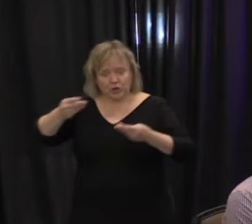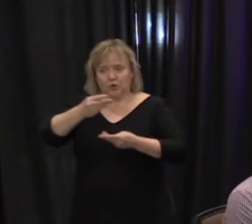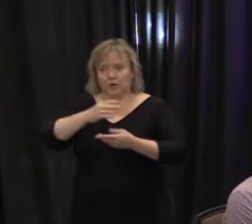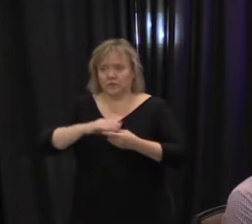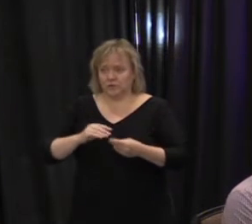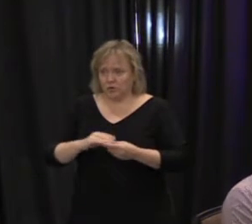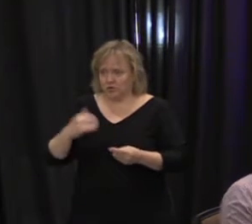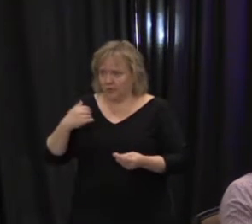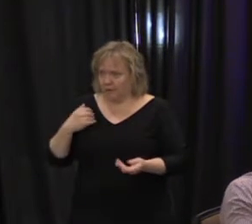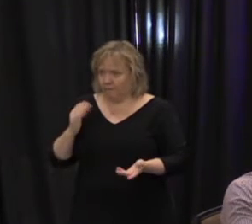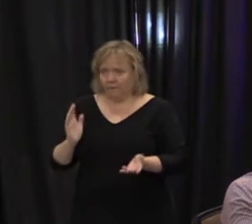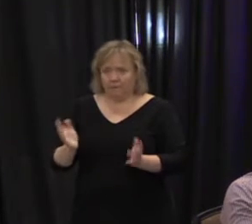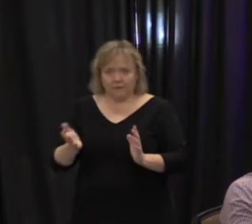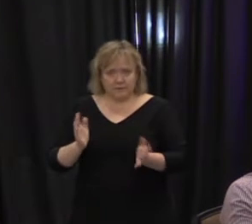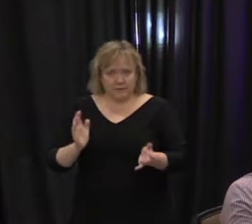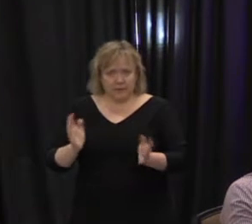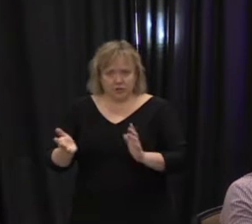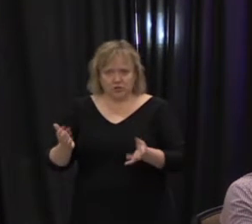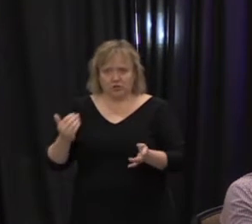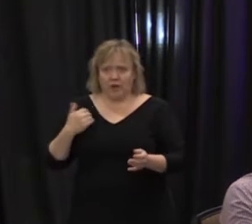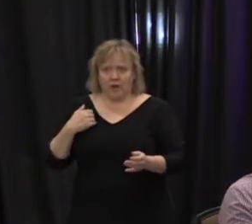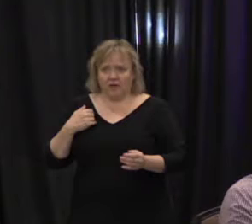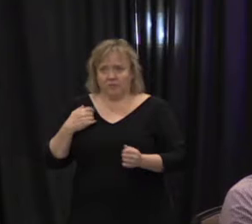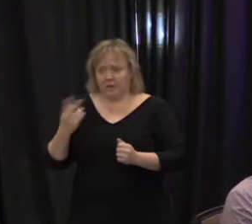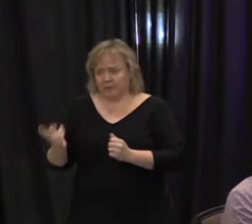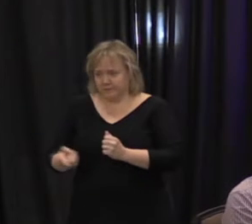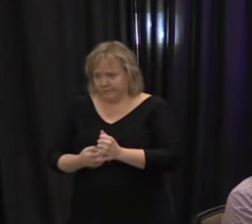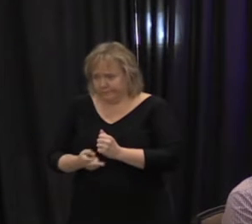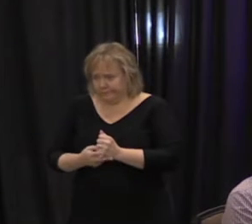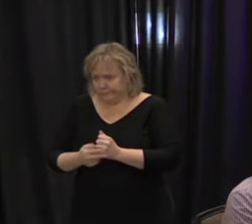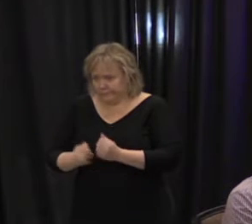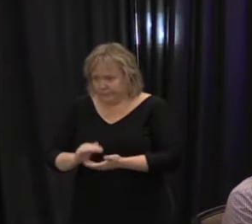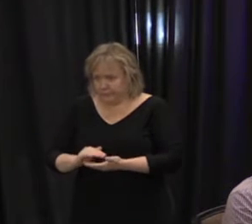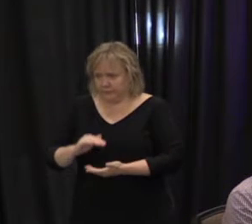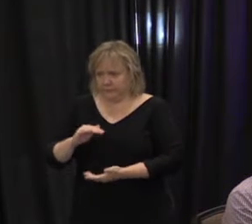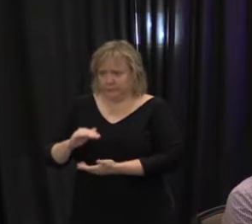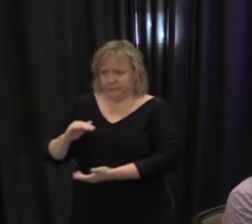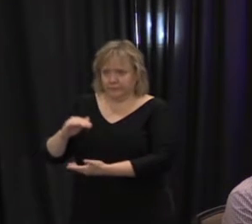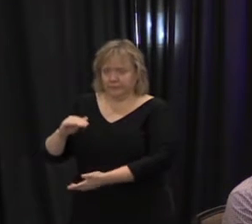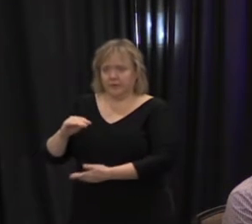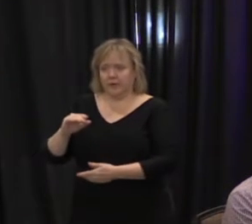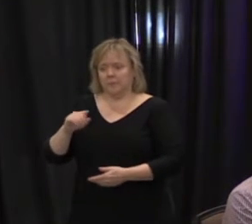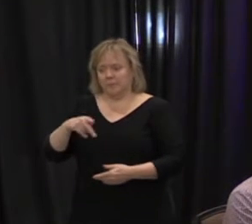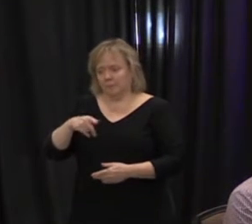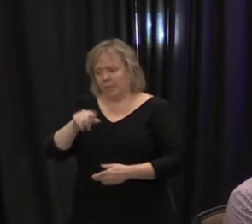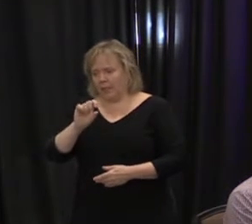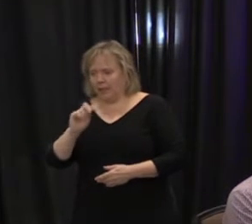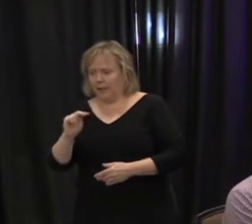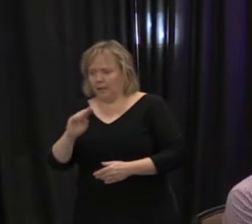are things like stockpiling Plan B and getting it down into the South,